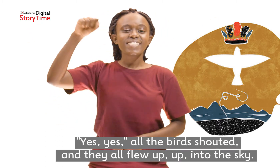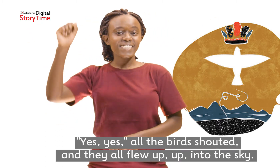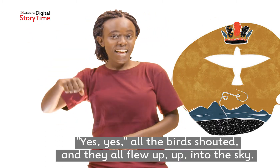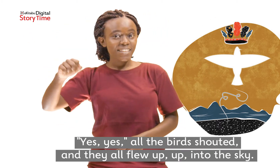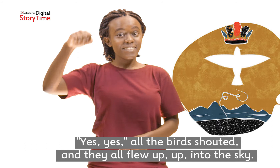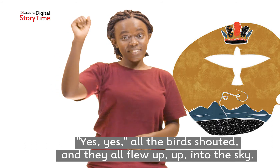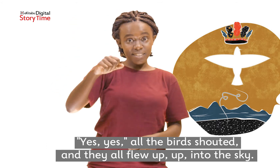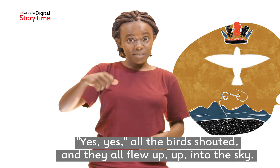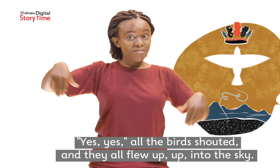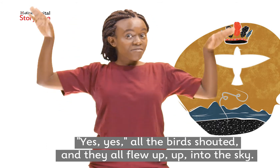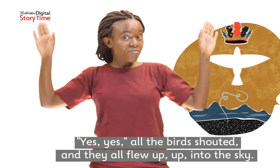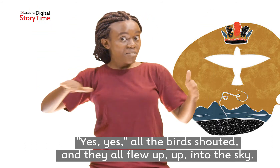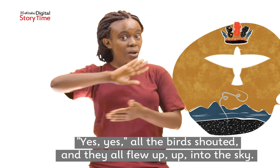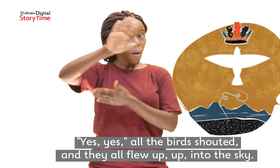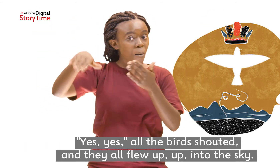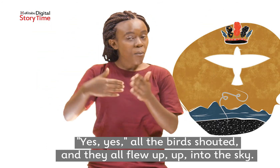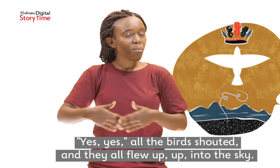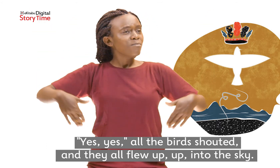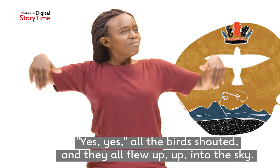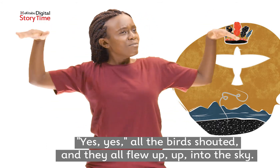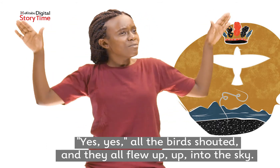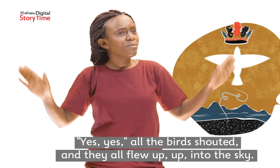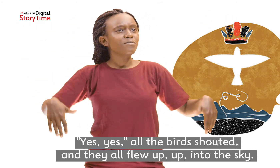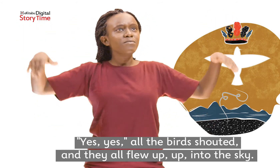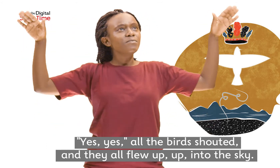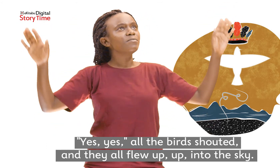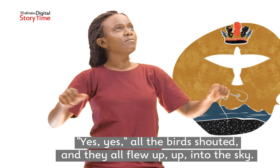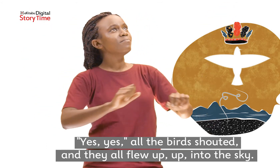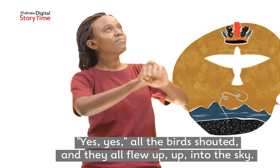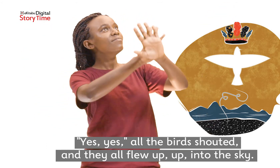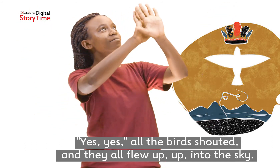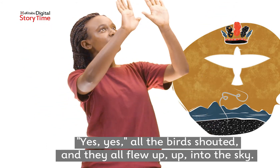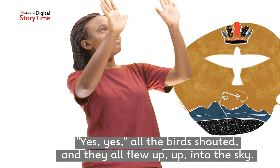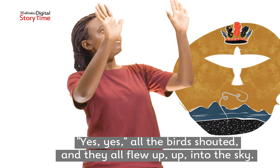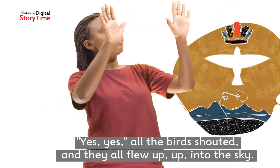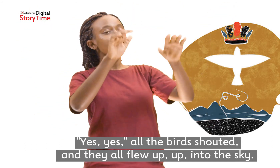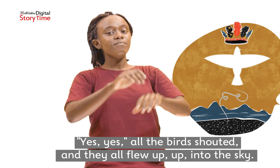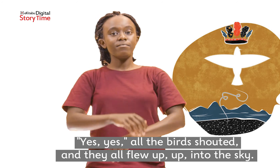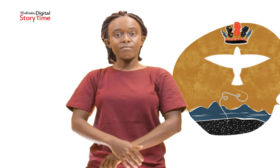the birds shouted. And they flew up into the sky.